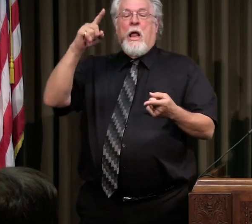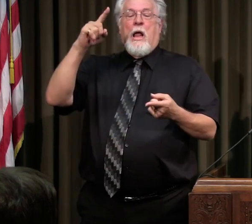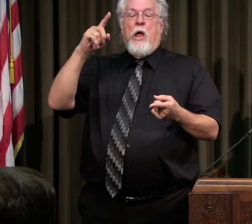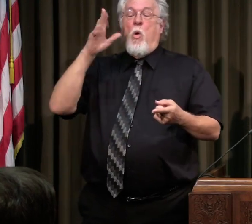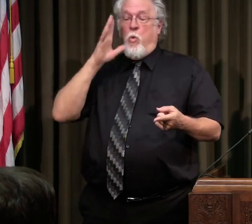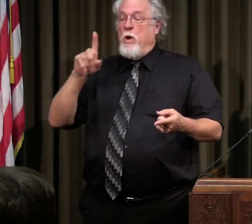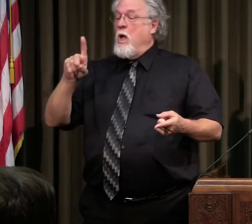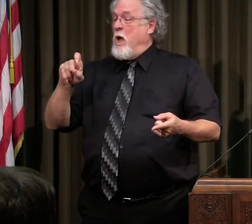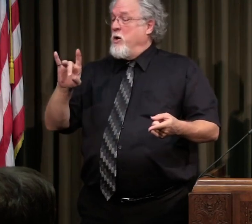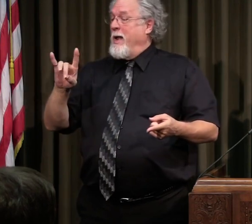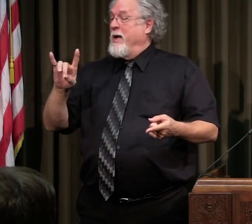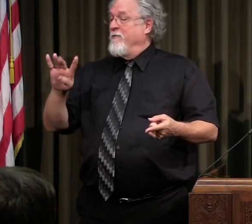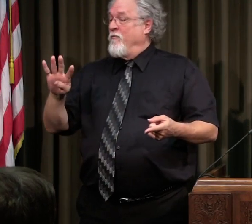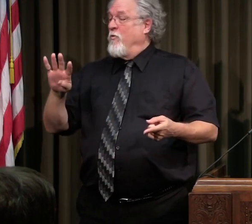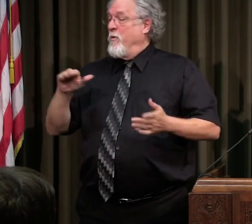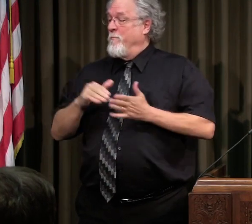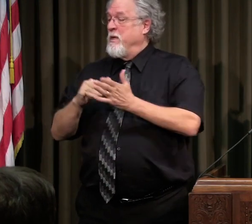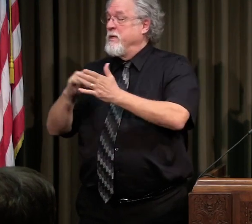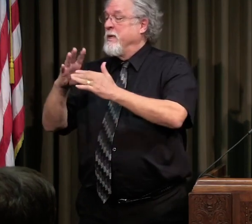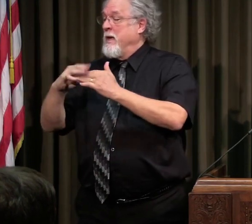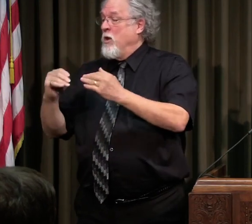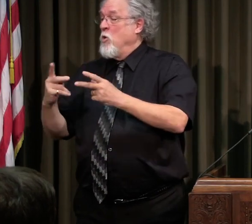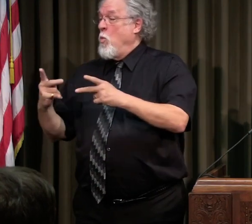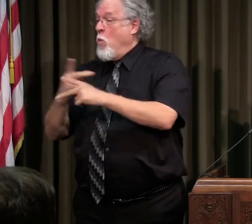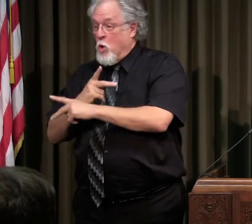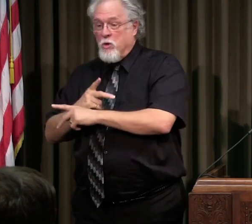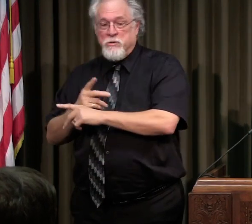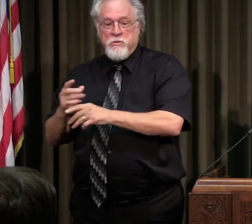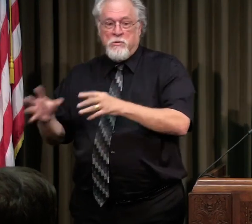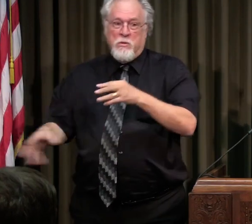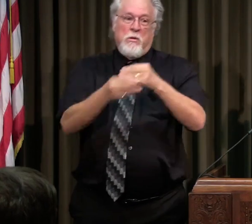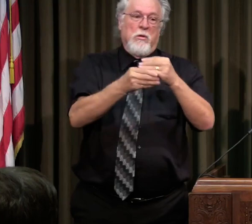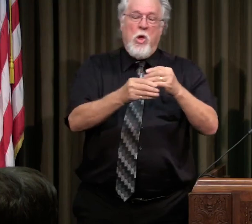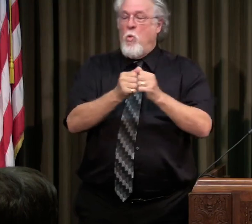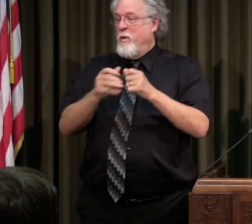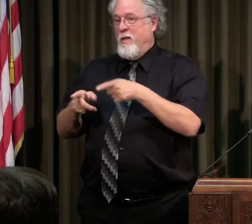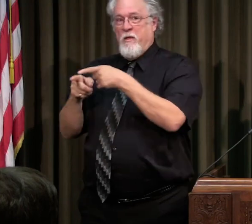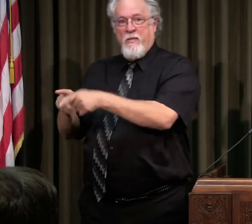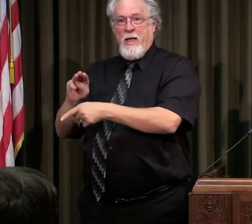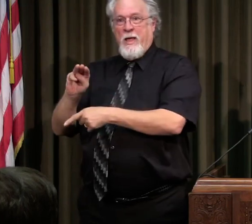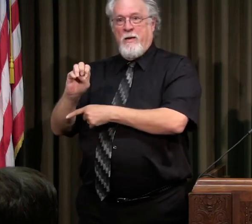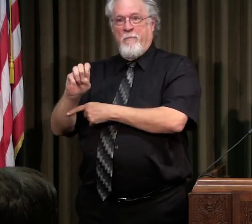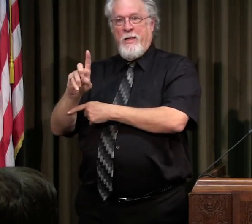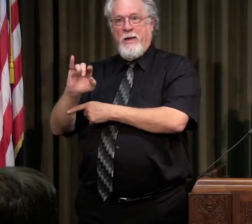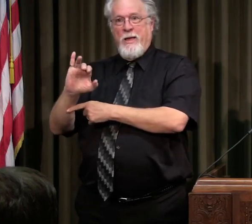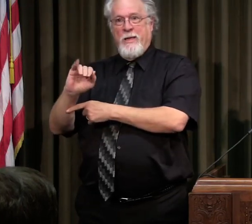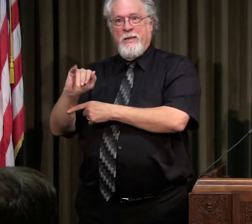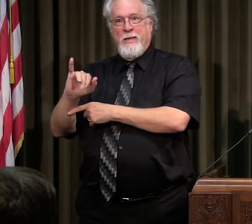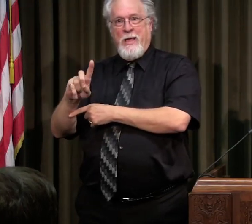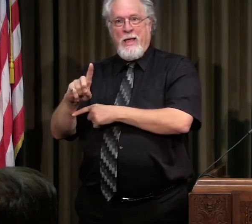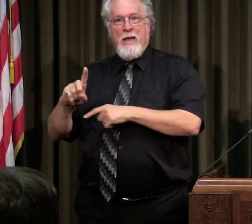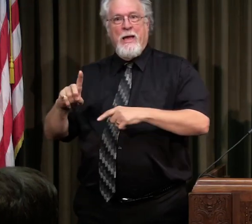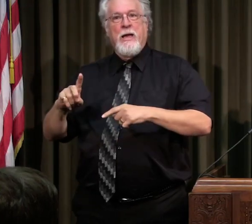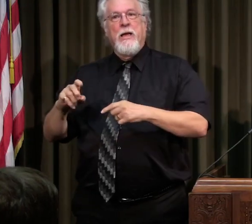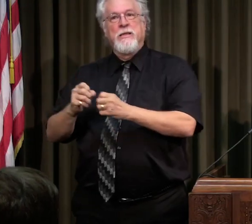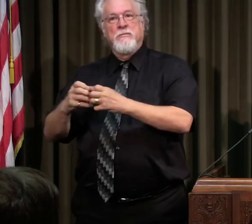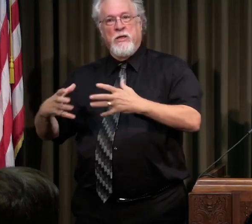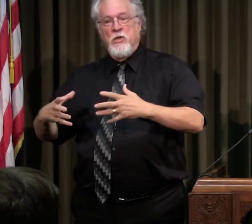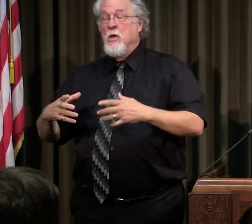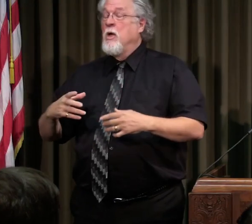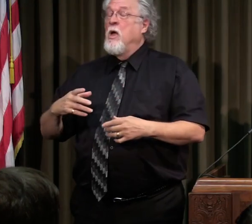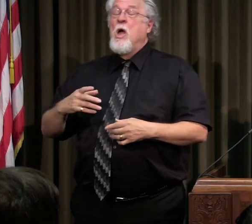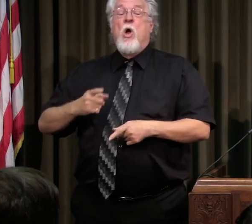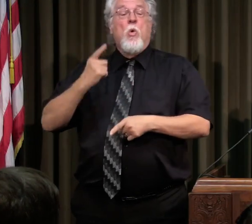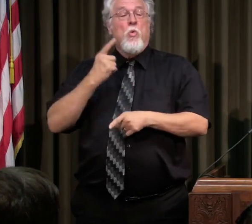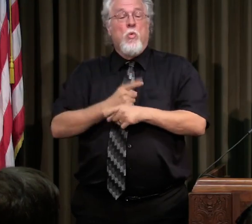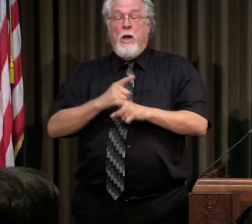worse without the Medicaid expansion. So it's the right thing to do to provide health care coverage to the working